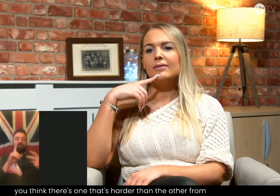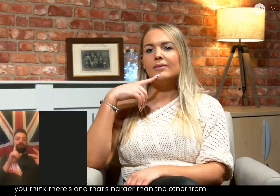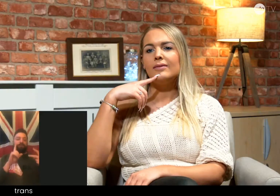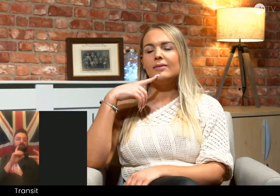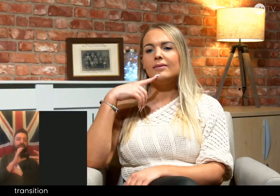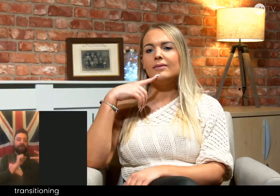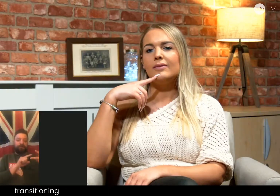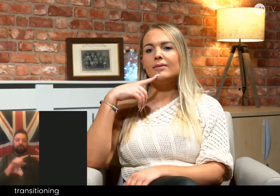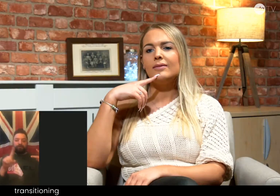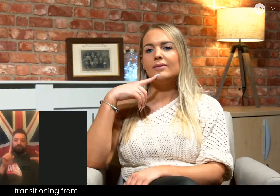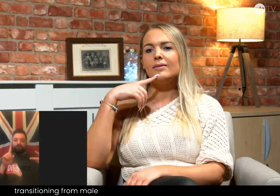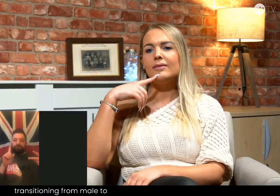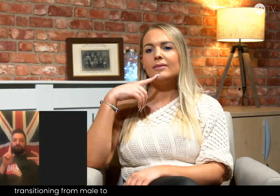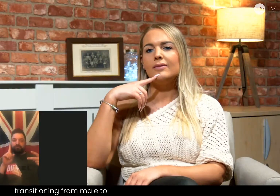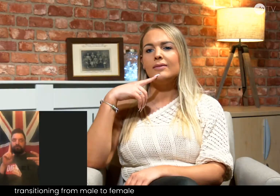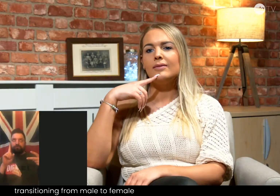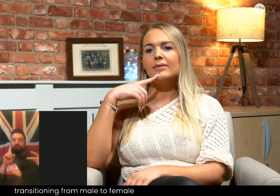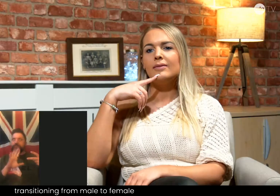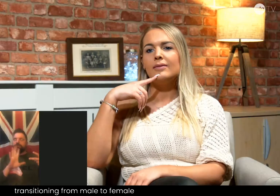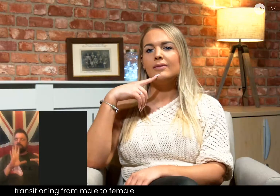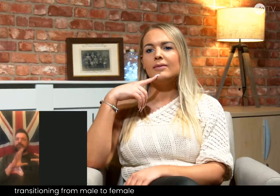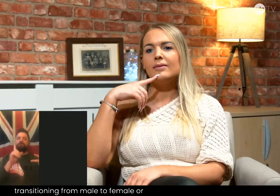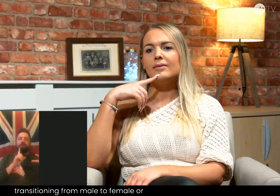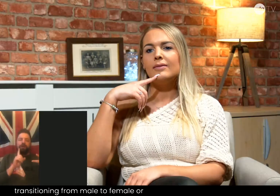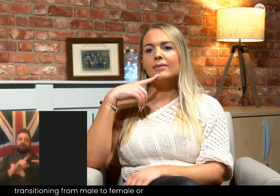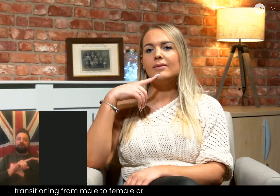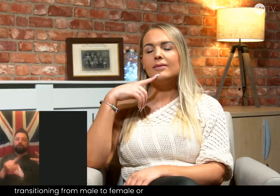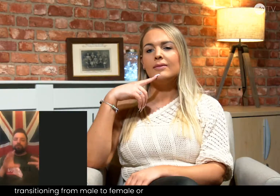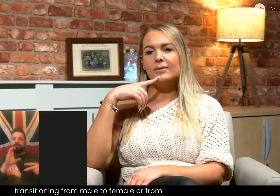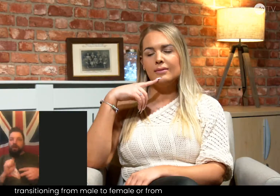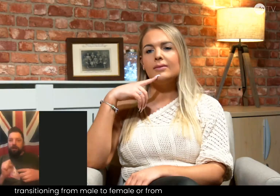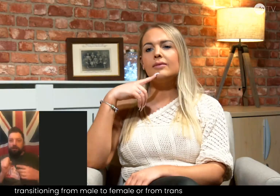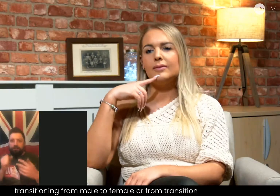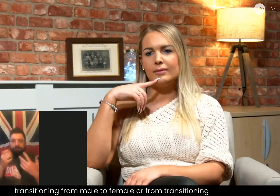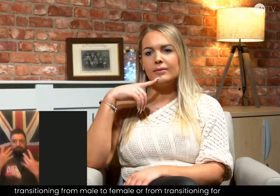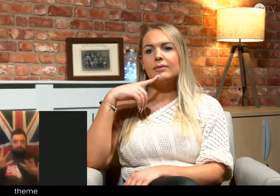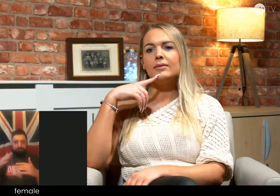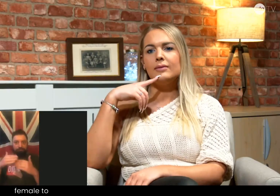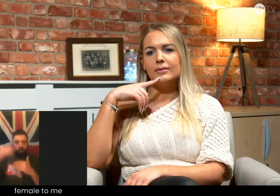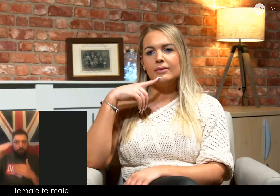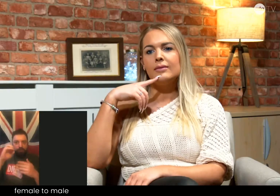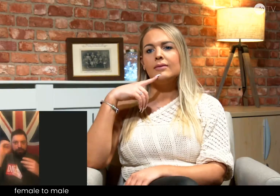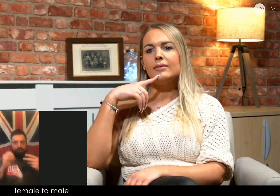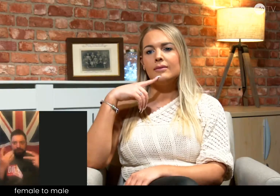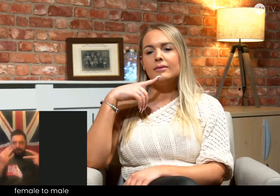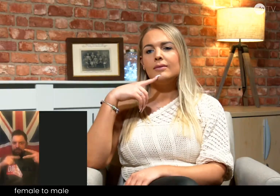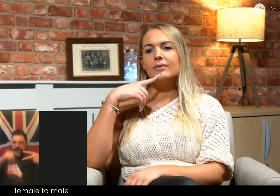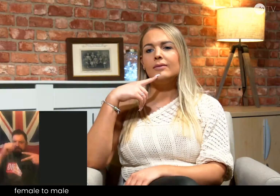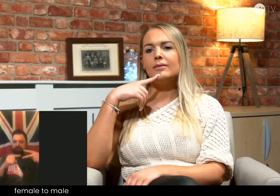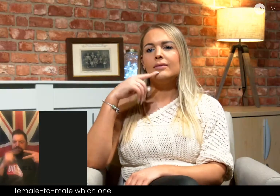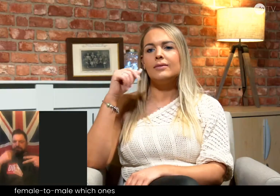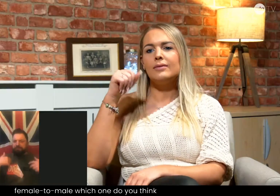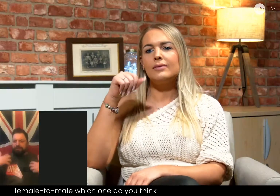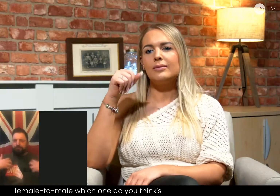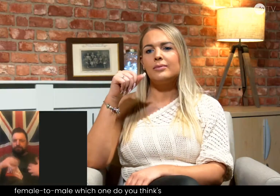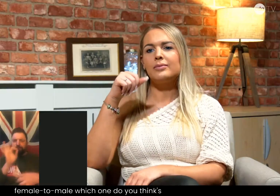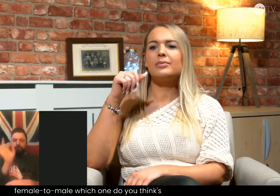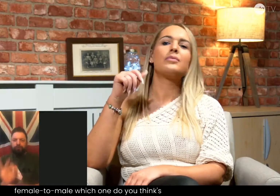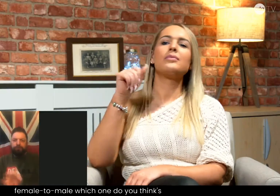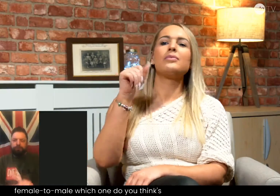female, or from transitioning female to male? Which one do you think's, you know, is there a higher percentage of one